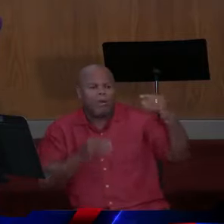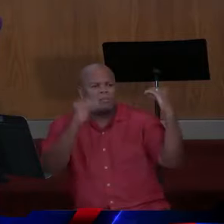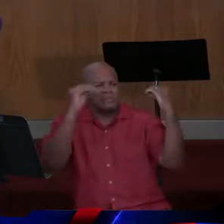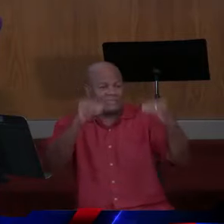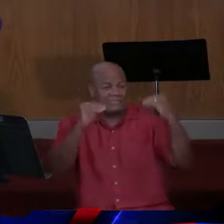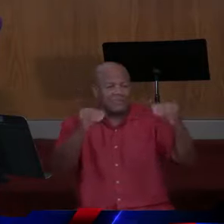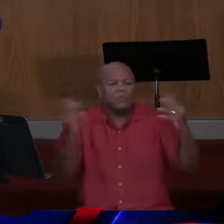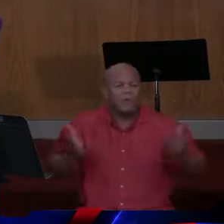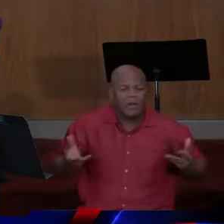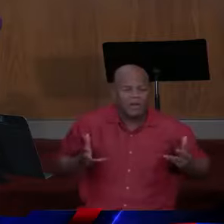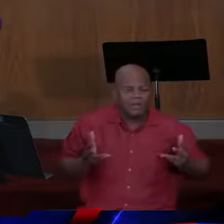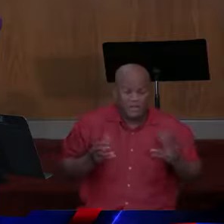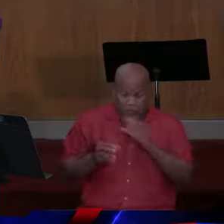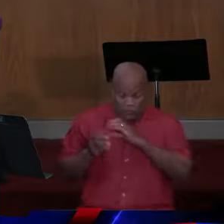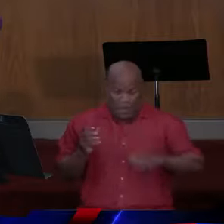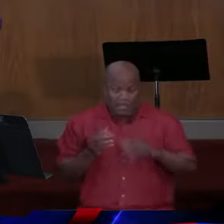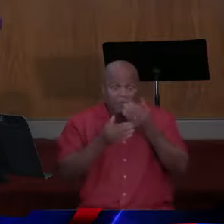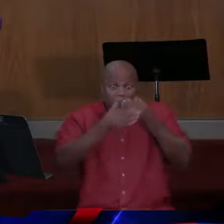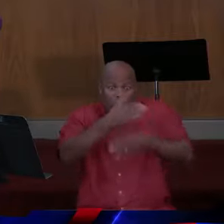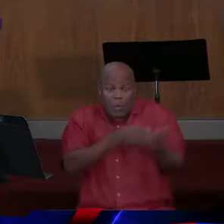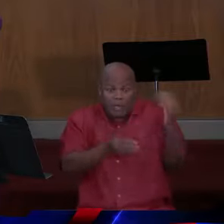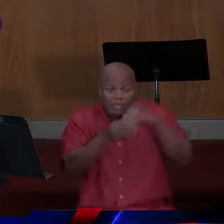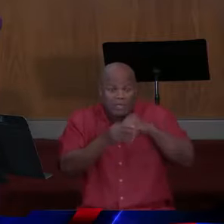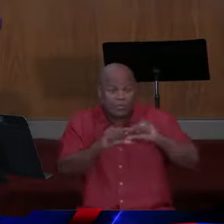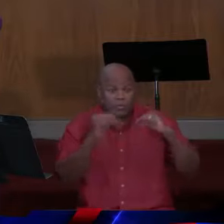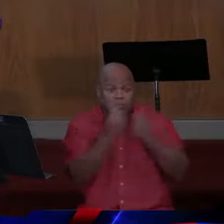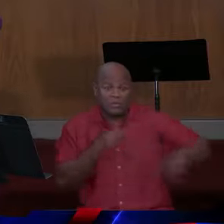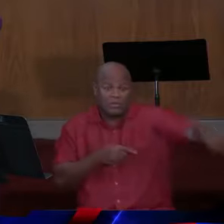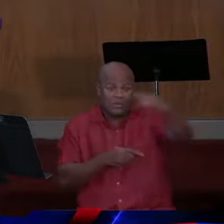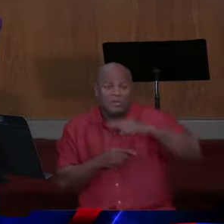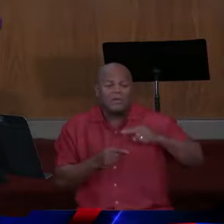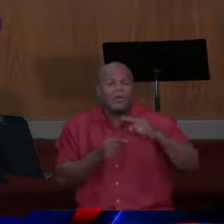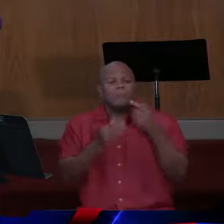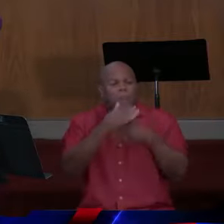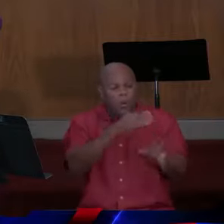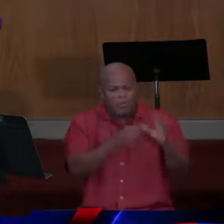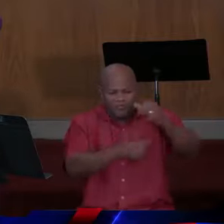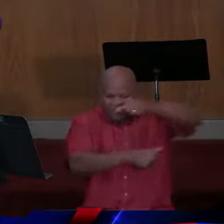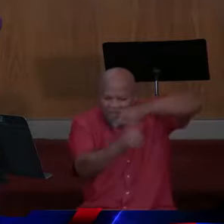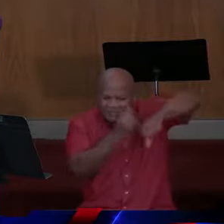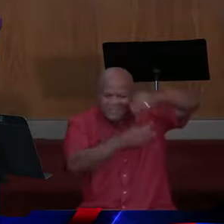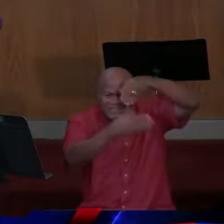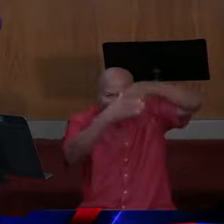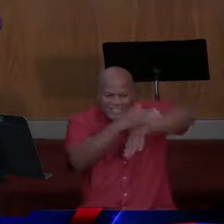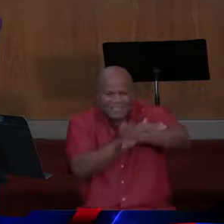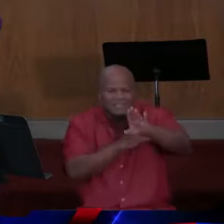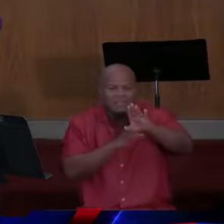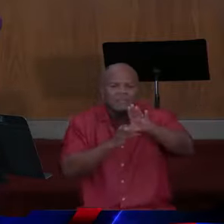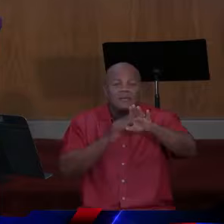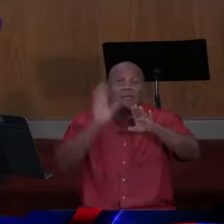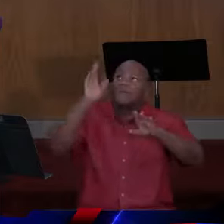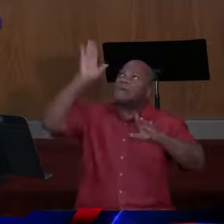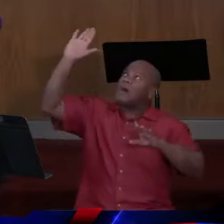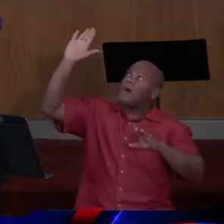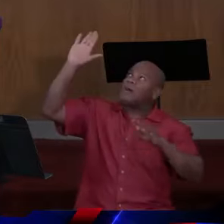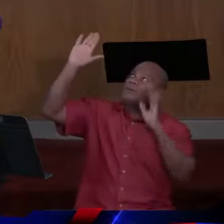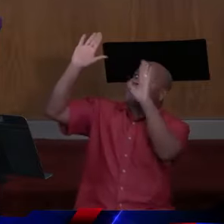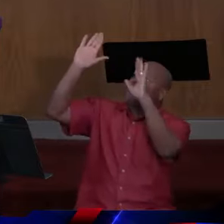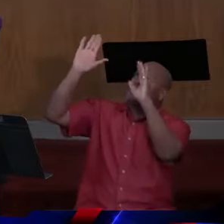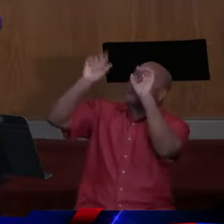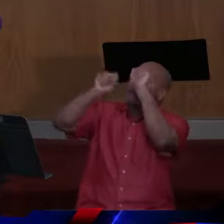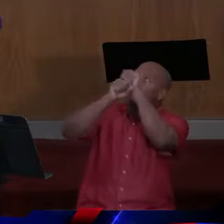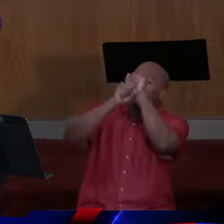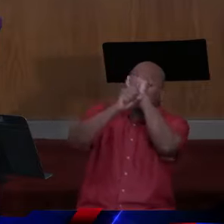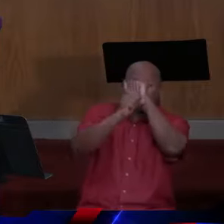we're born into Christ, we're not only born into the fellowship, but God, through the redemptive work of Jesus